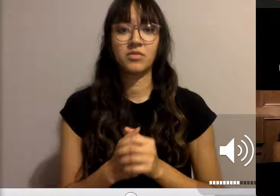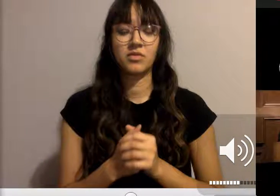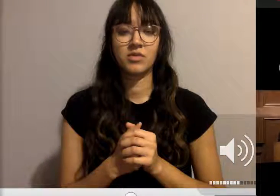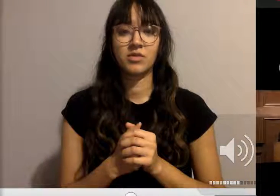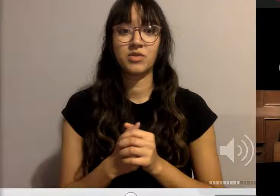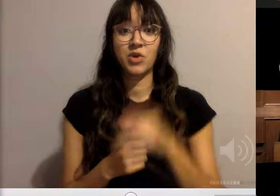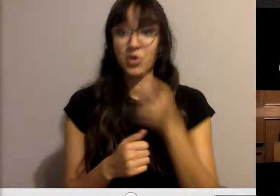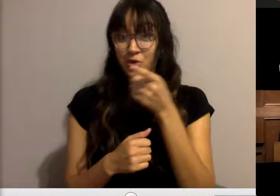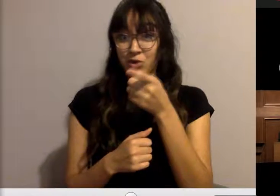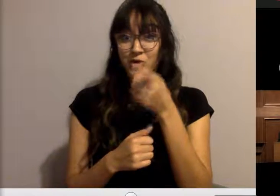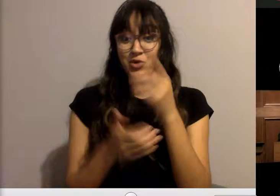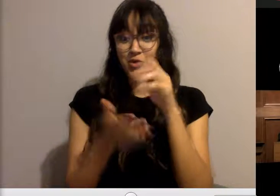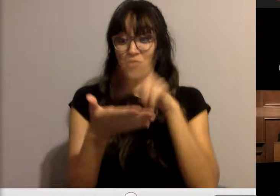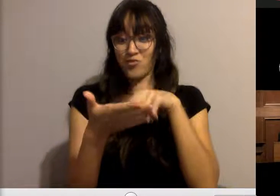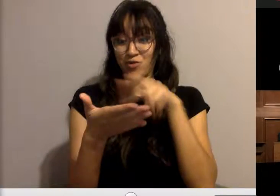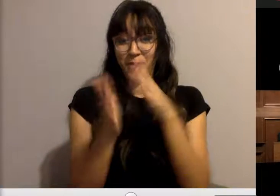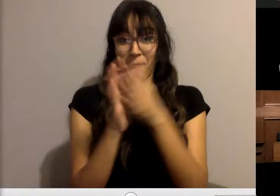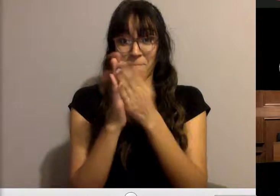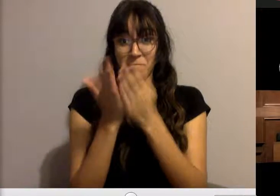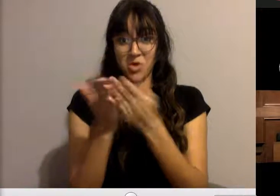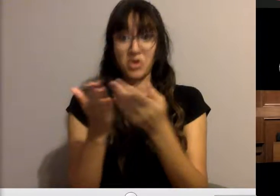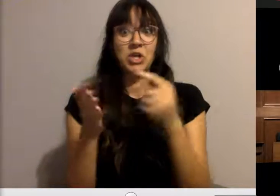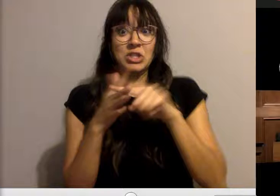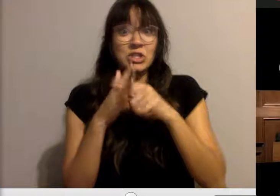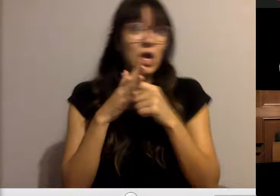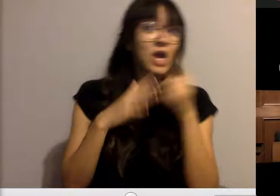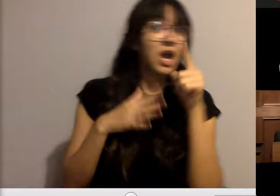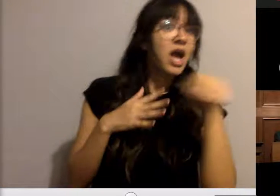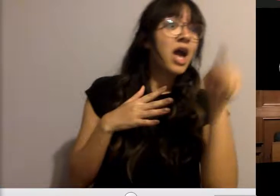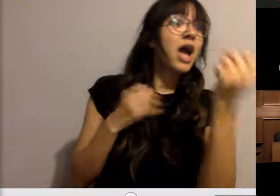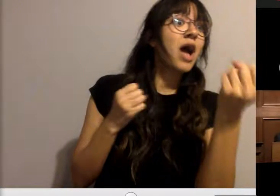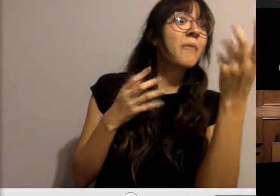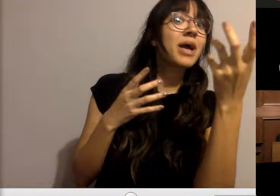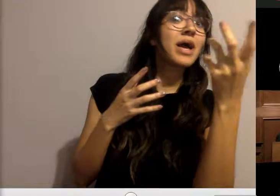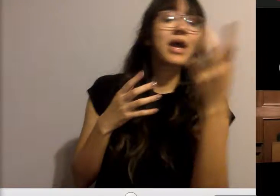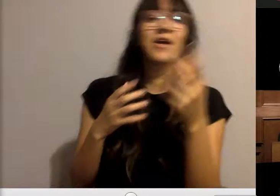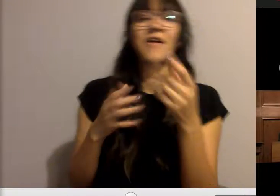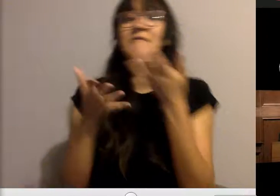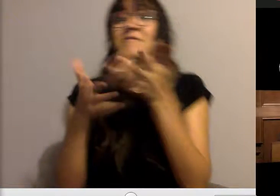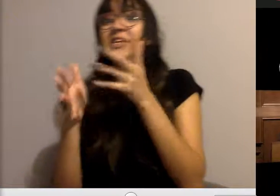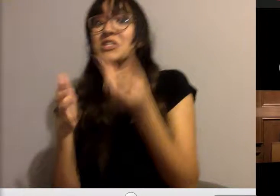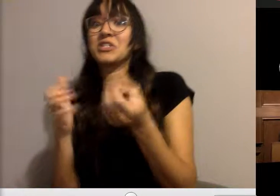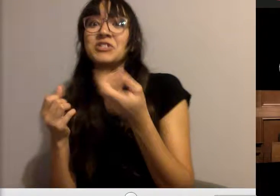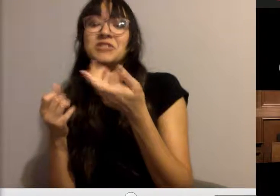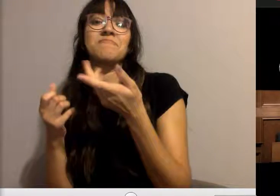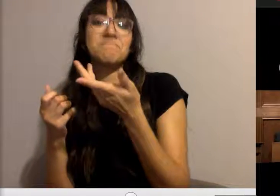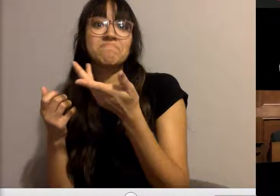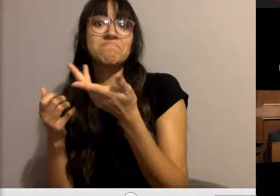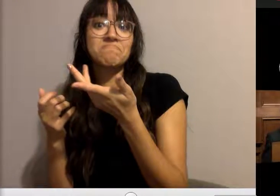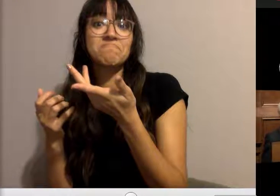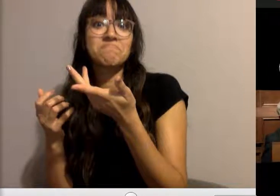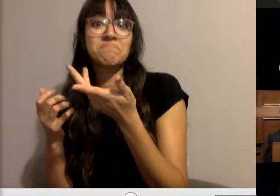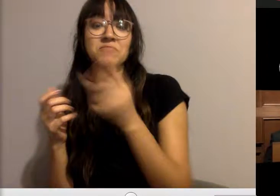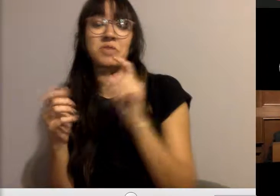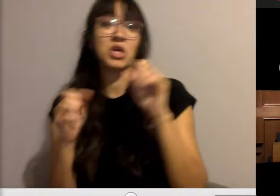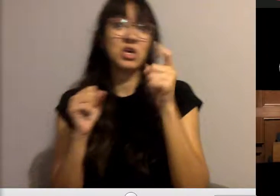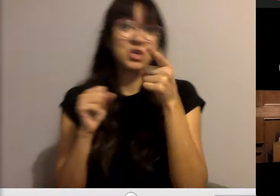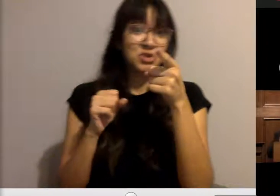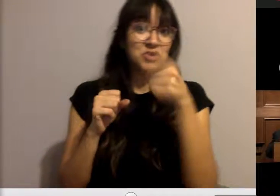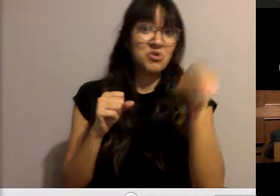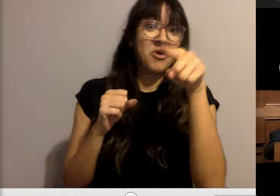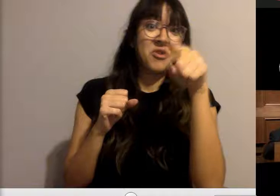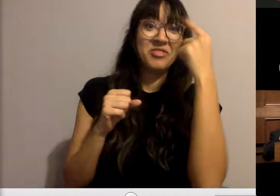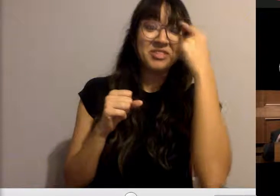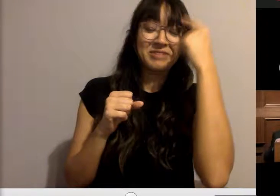at least started it? How many finished it? How many just think we should just chat about it? All right,